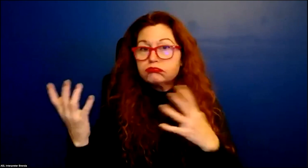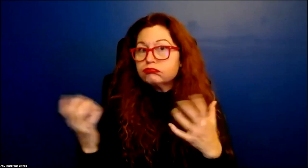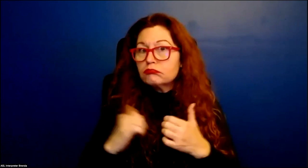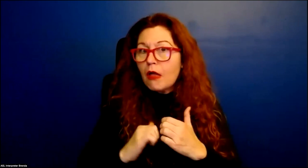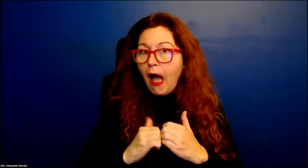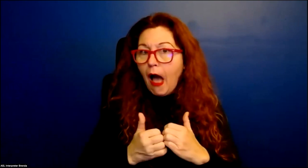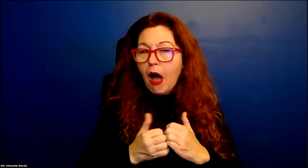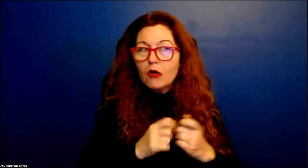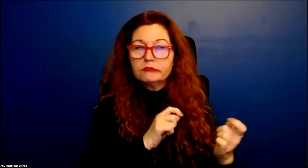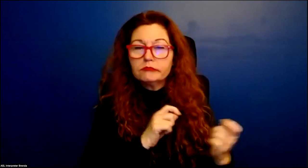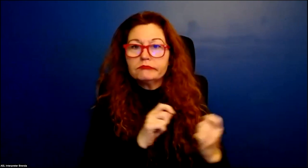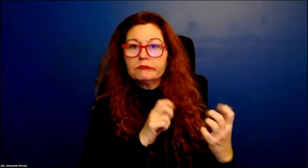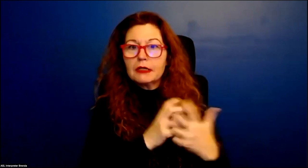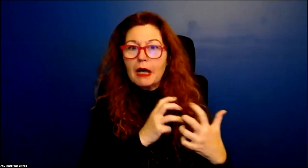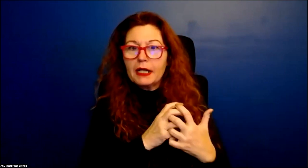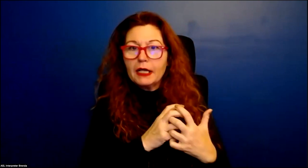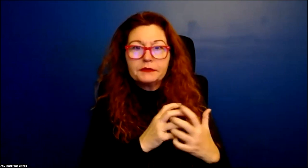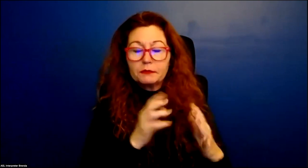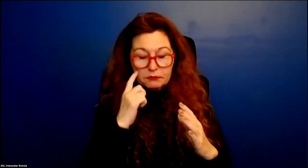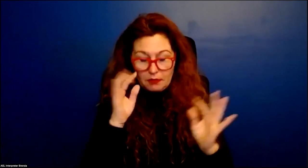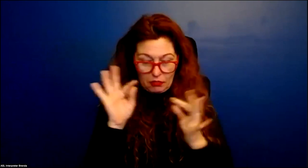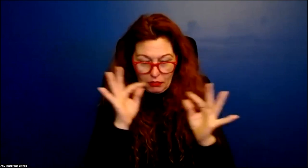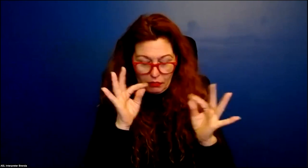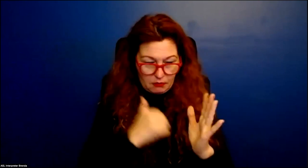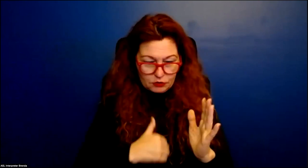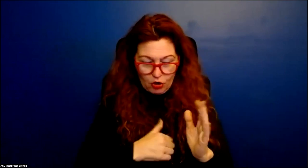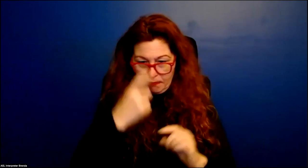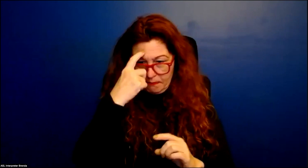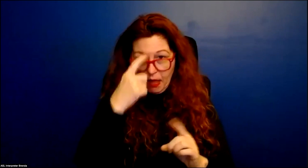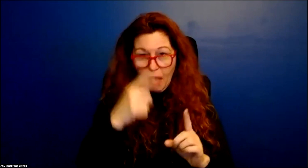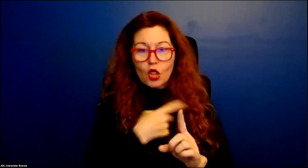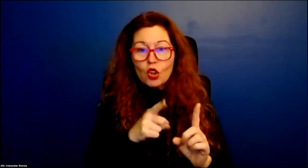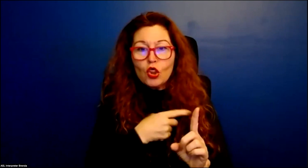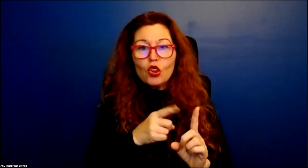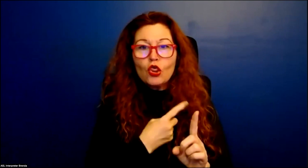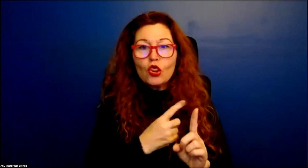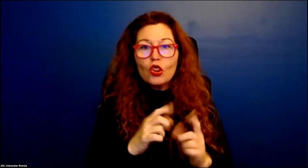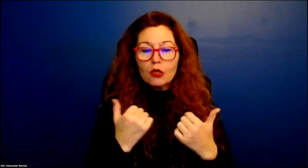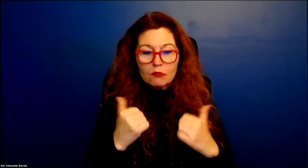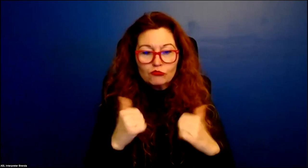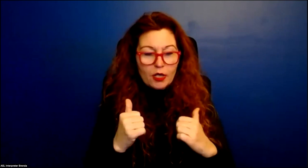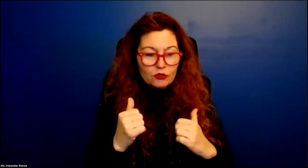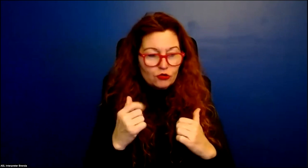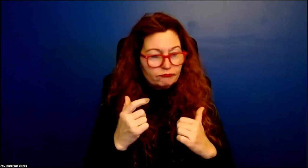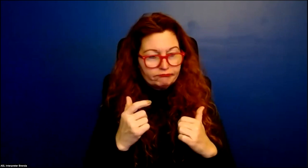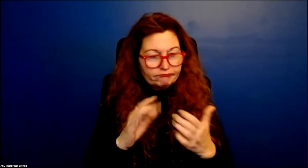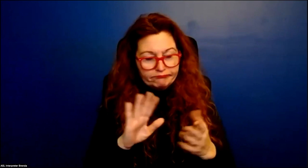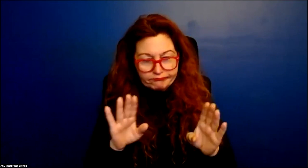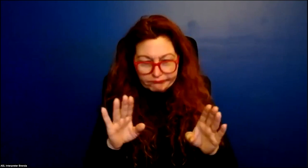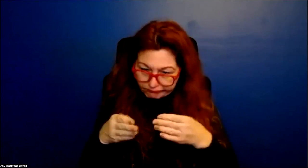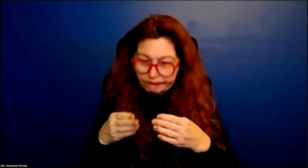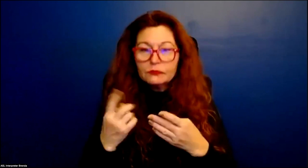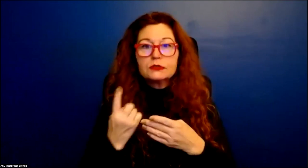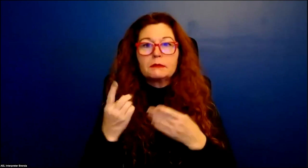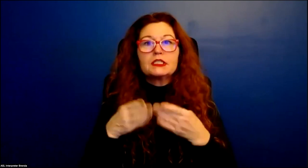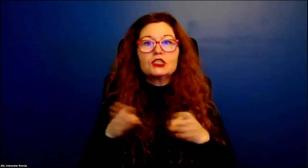how do I say that? I'm sorry, I'm just trying to see how I can kind of make this more general. And Nancy,